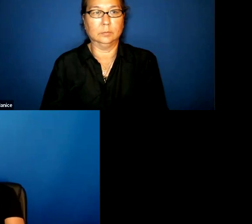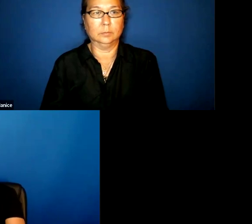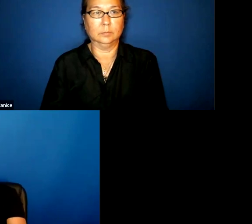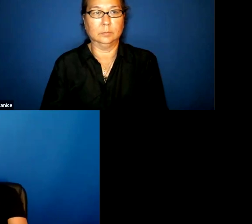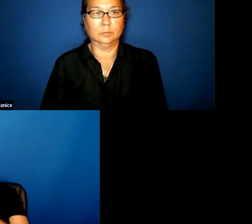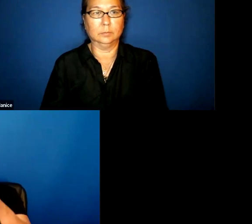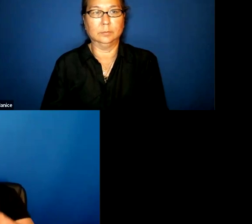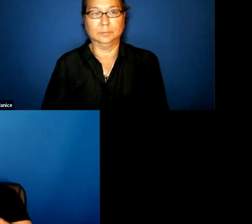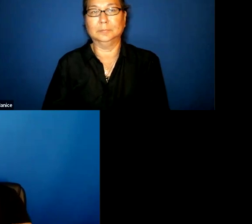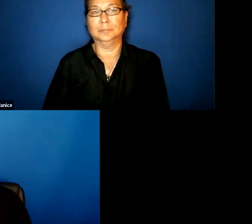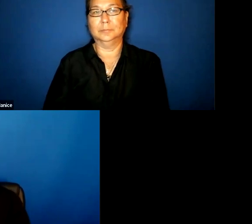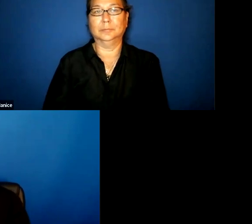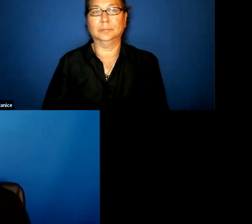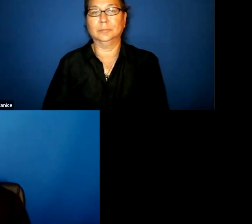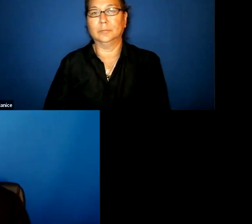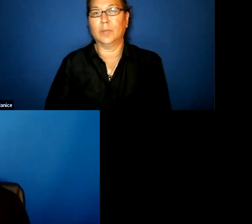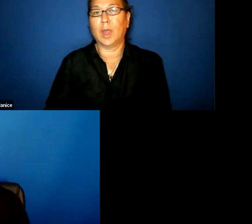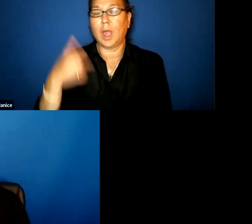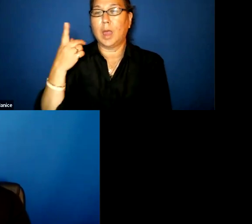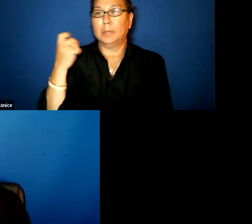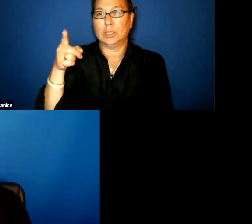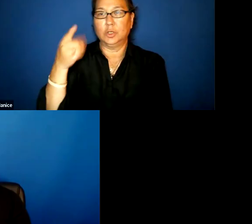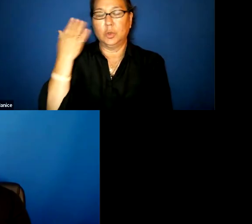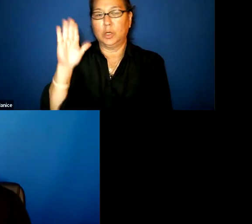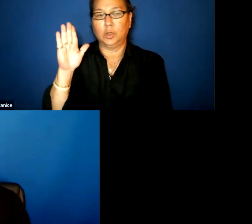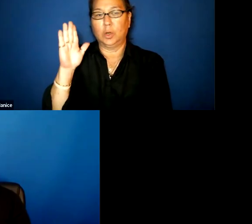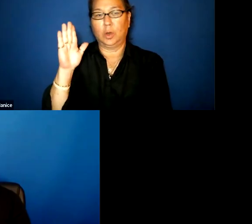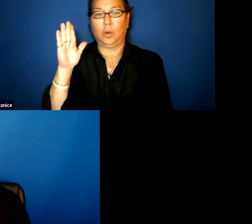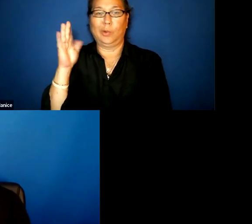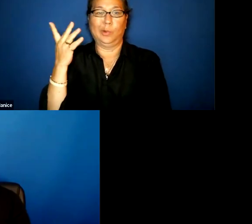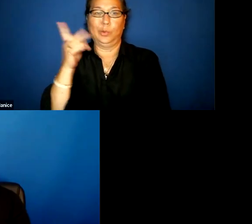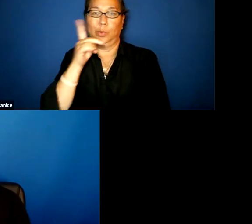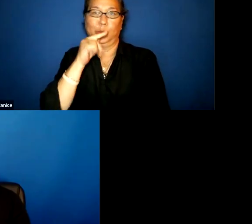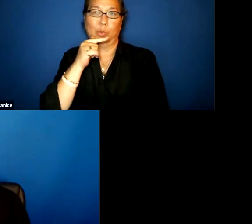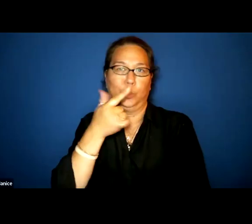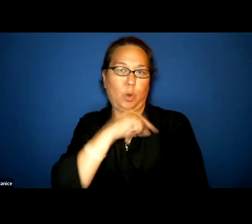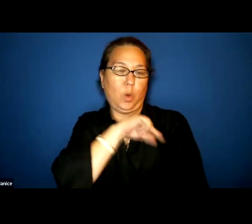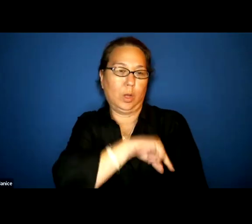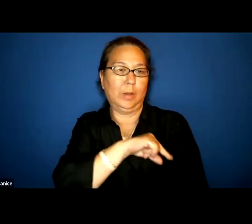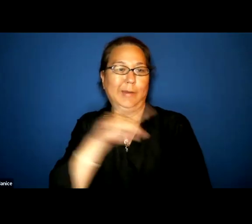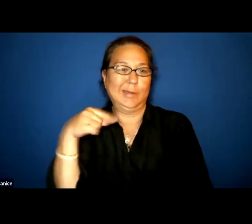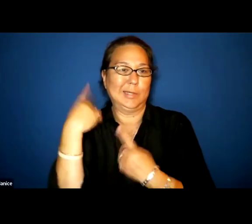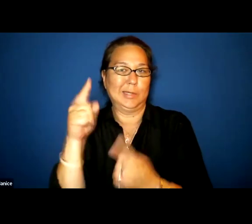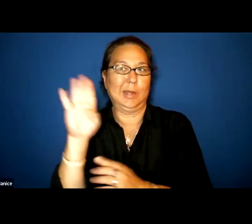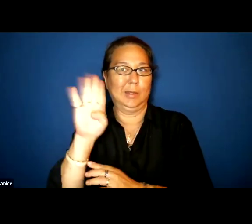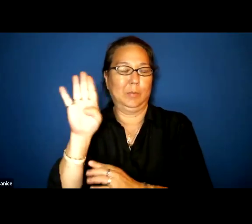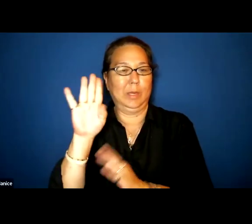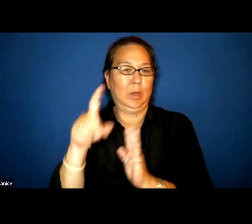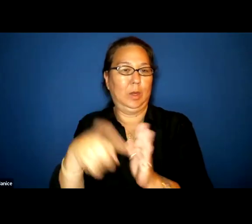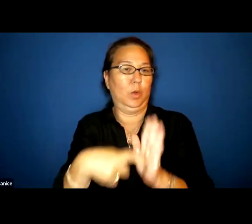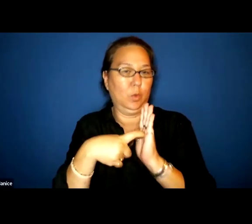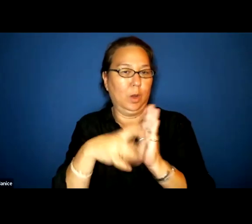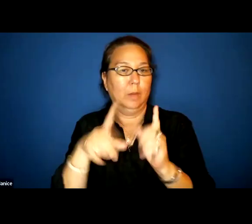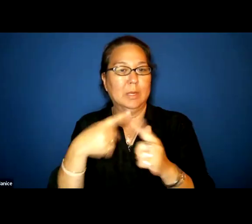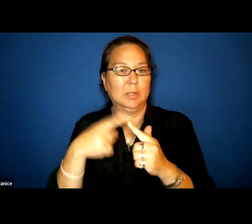was eligible because of the B requirement, you would not be able to define tiers until grades closed and were collected for